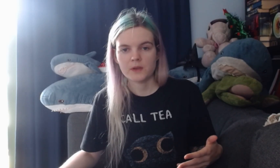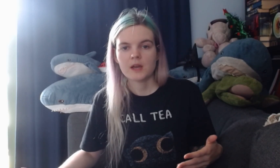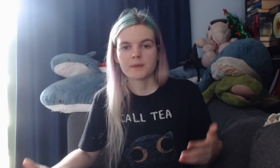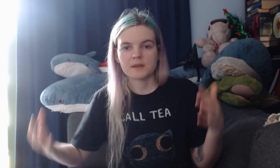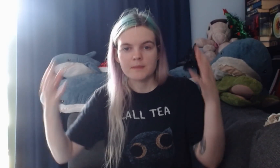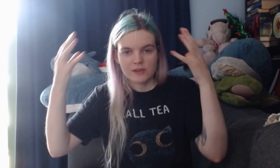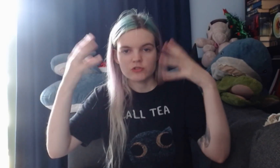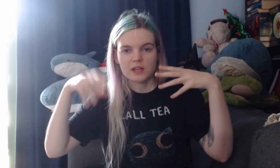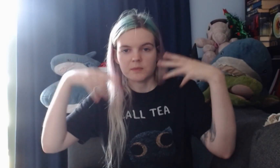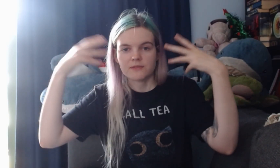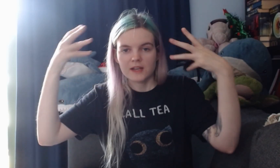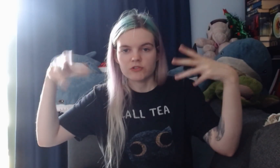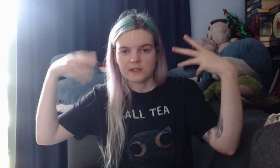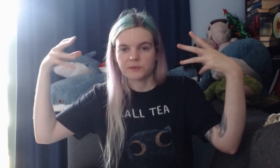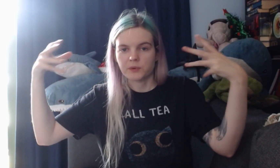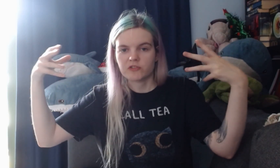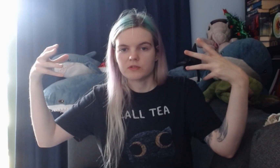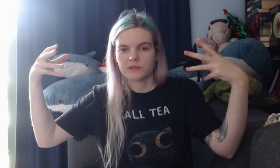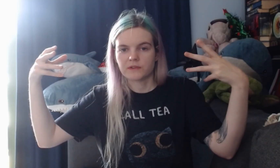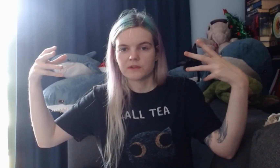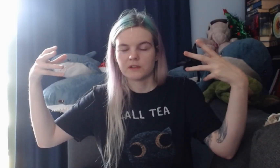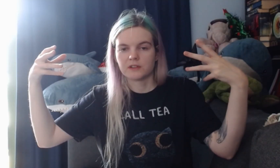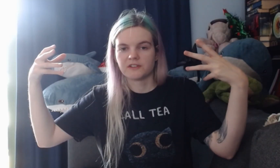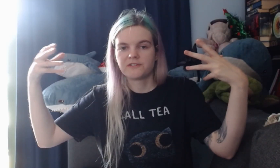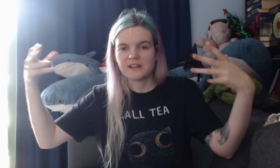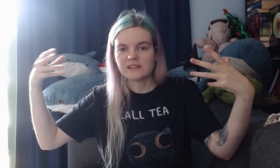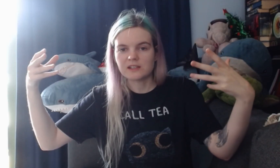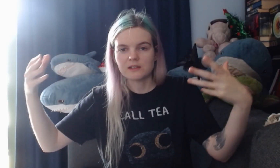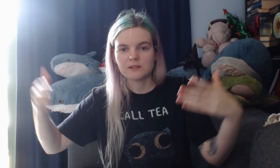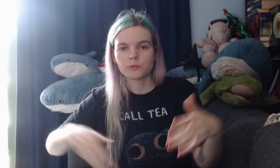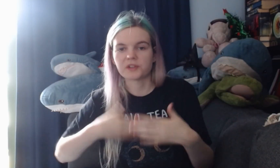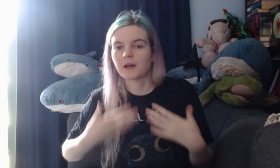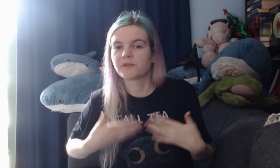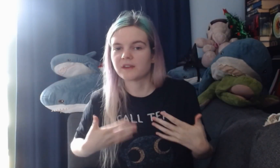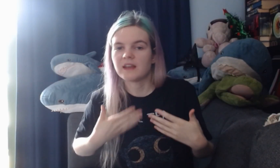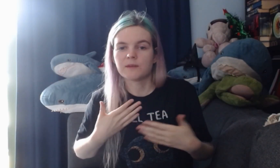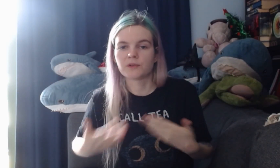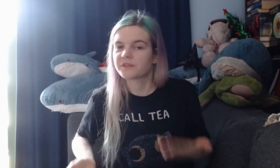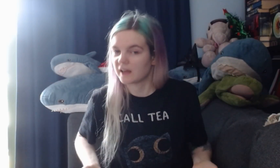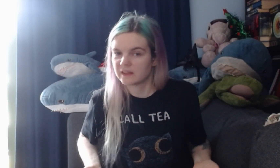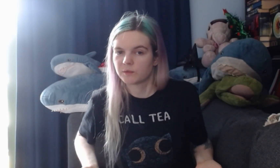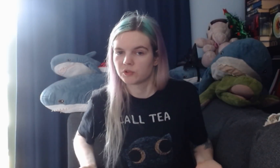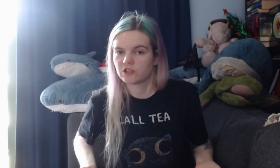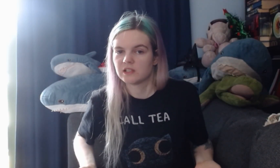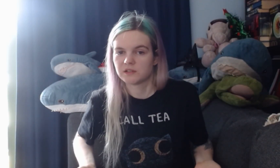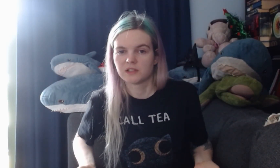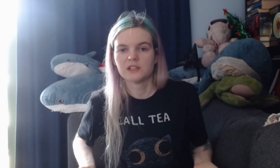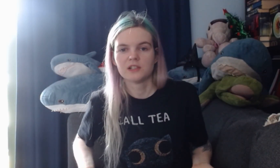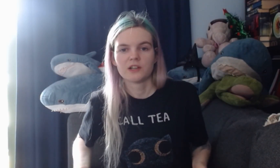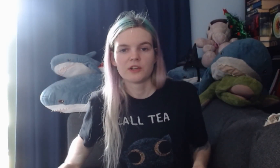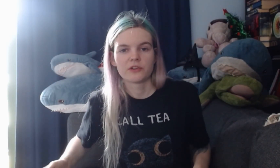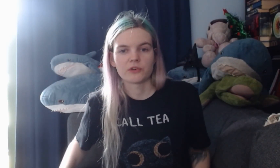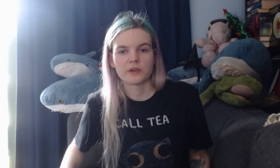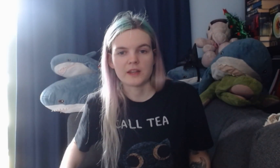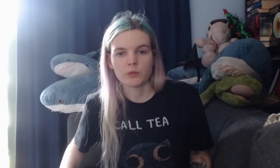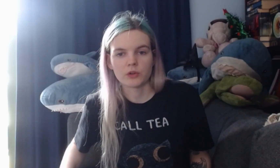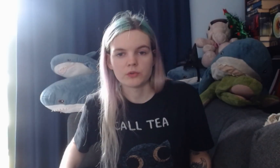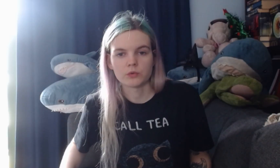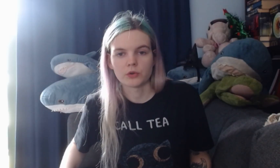But imagine that my facial expressions fit what I'm saying with sign language here. So anyone who knows sign